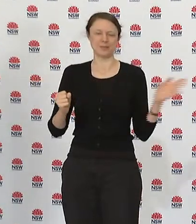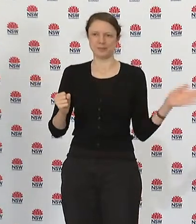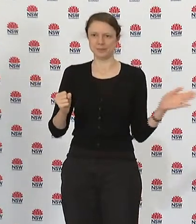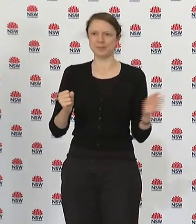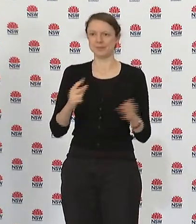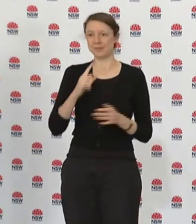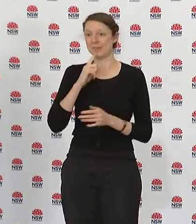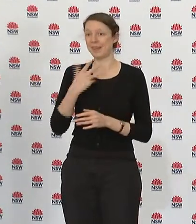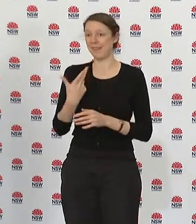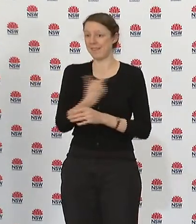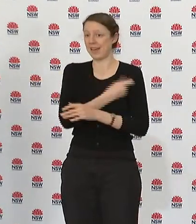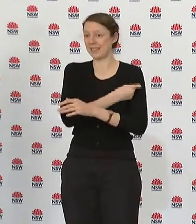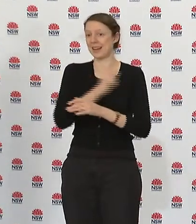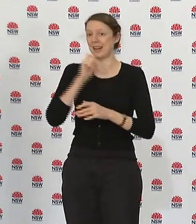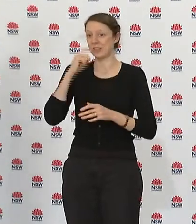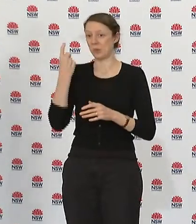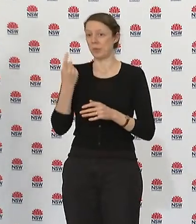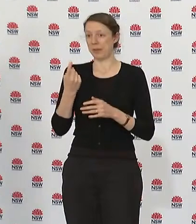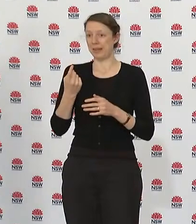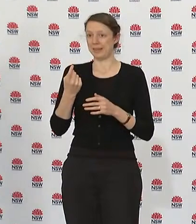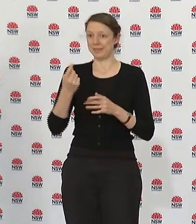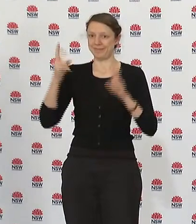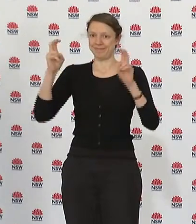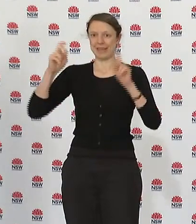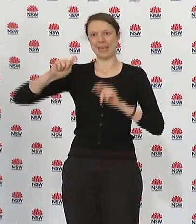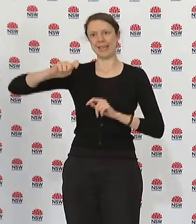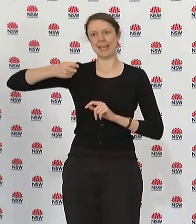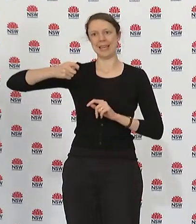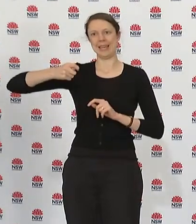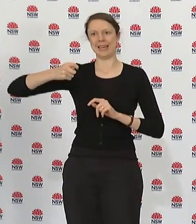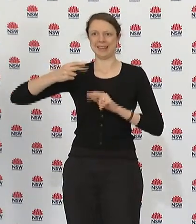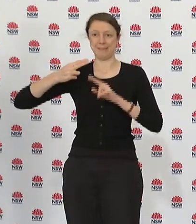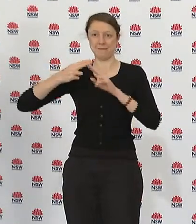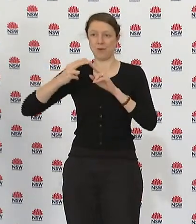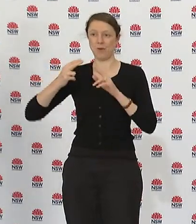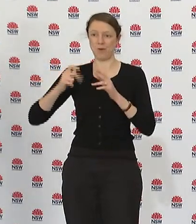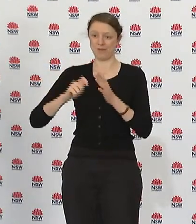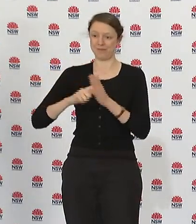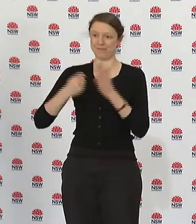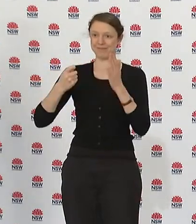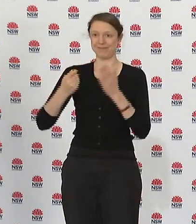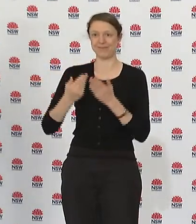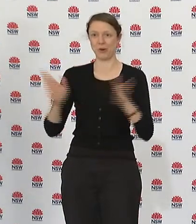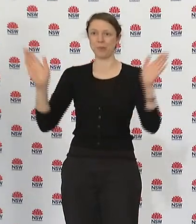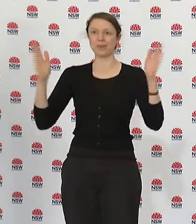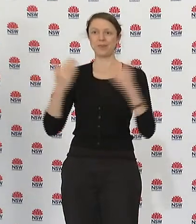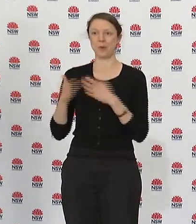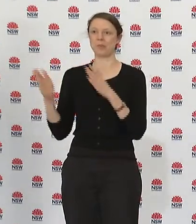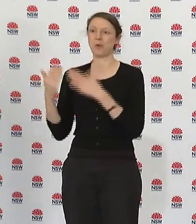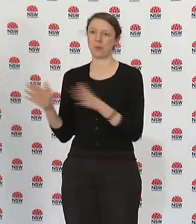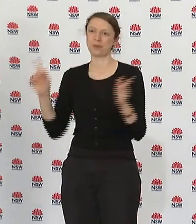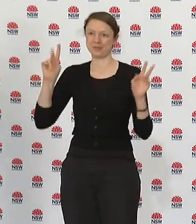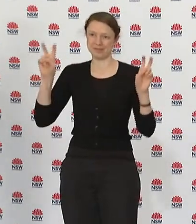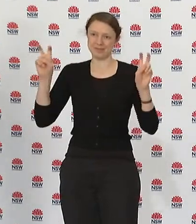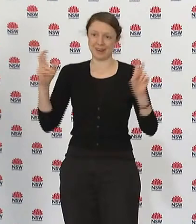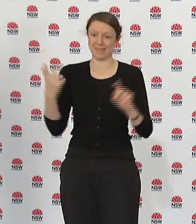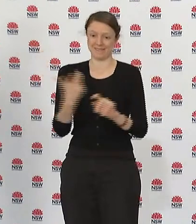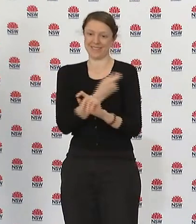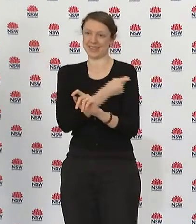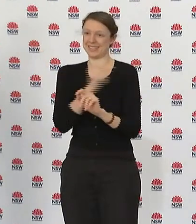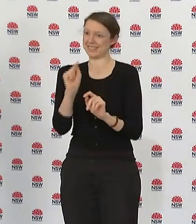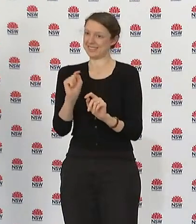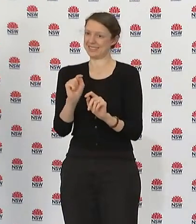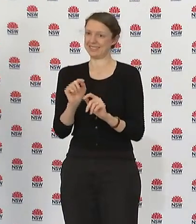the key to our freedom moving forward. Whilst we have this outbreak, of course you need a combination of the lockdowns as we've had, you